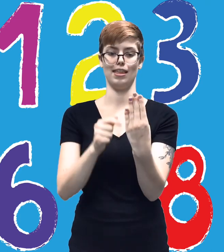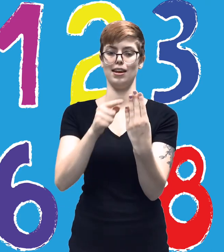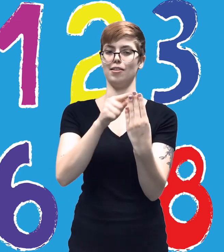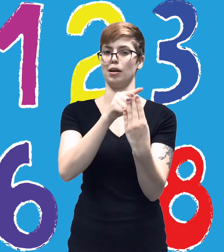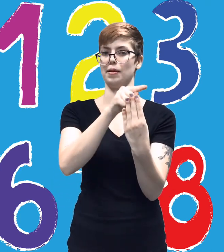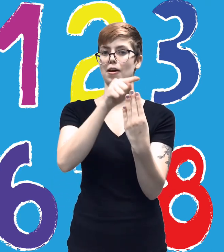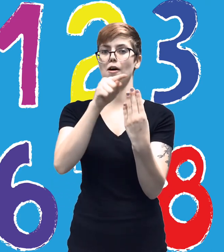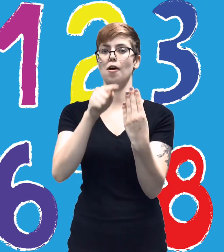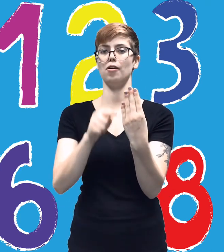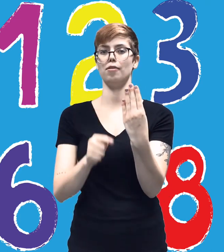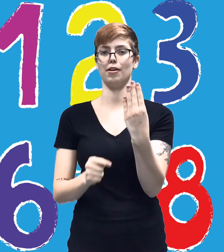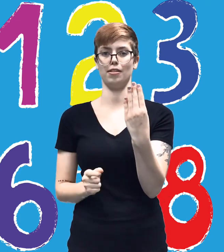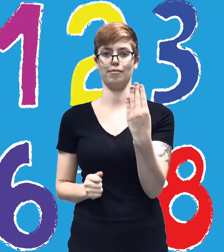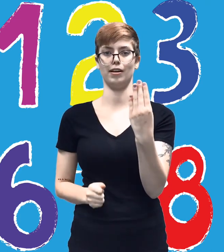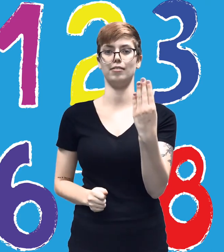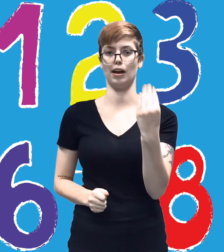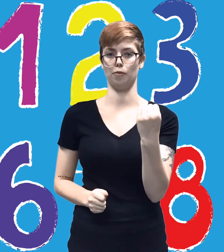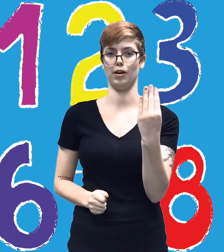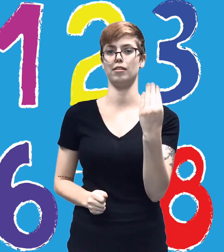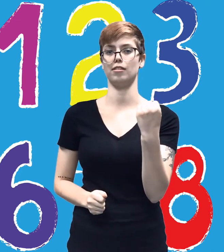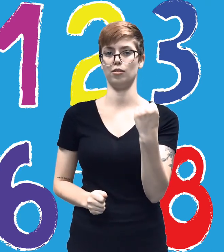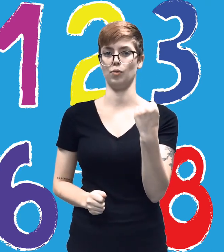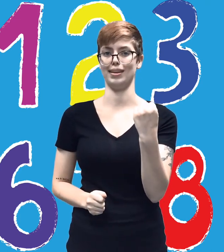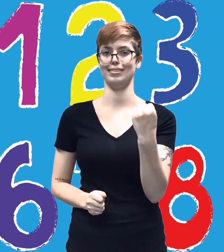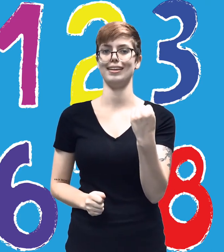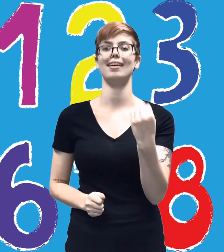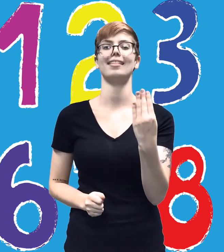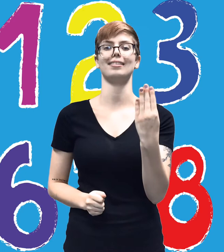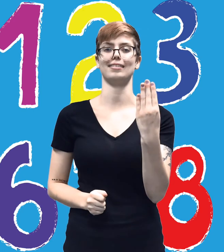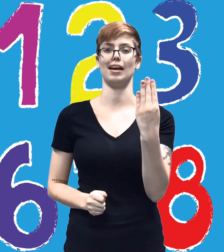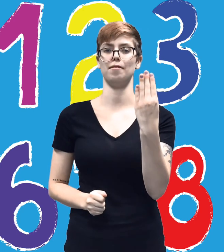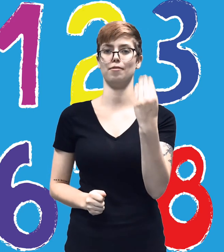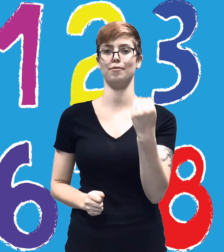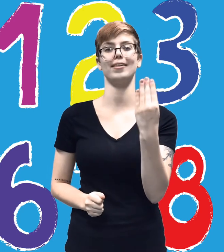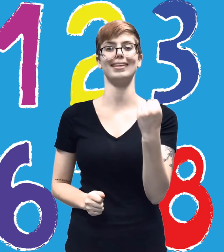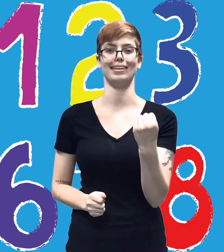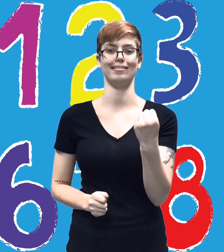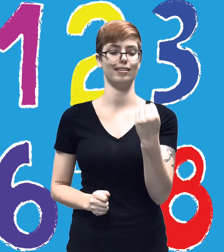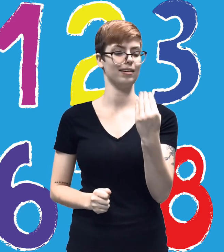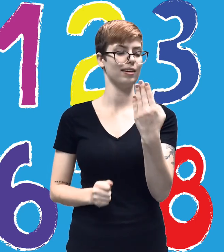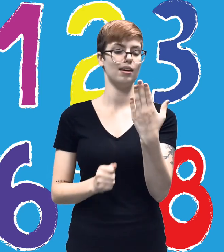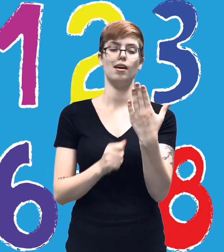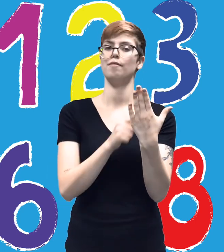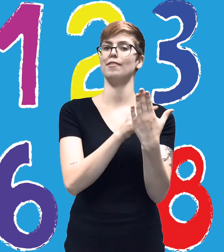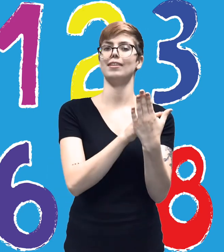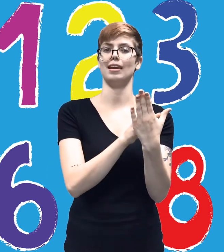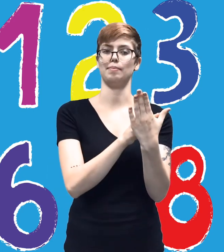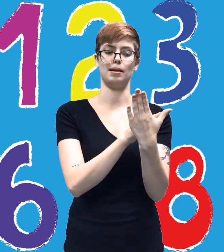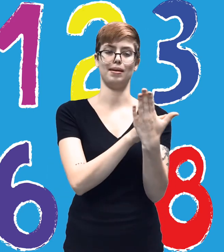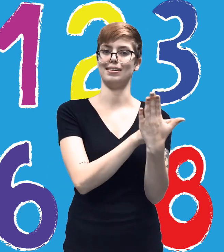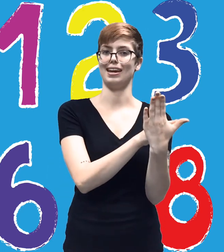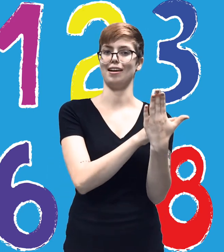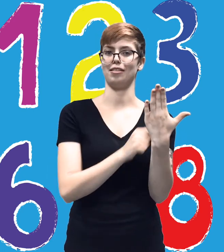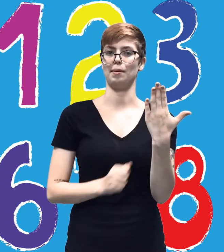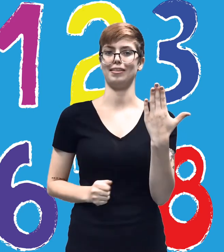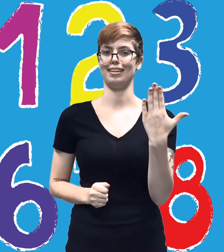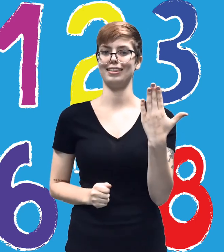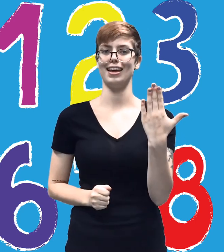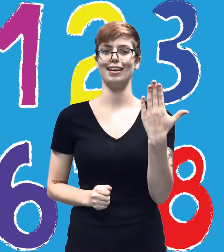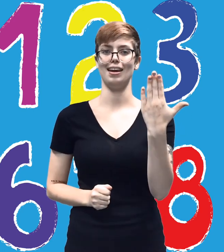you're going to bend all of your other fingers downwards twice. That's a sign for 14. 15 is made by sticking your thumb out to the side and